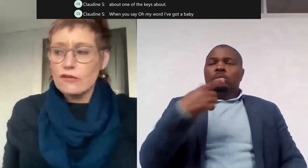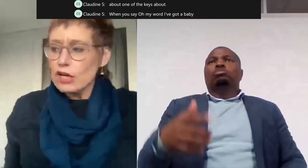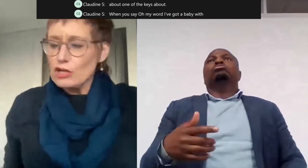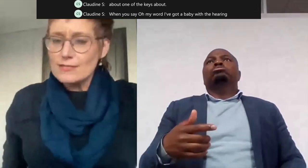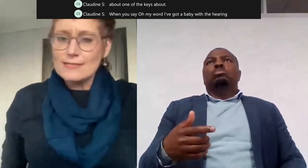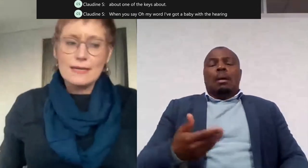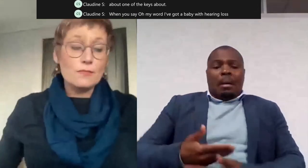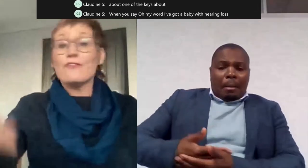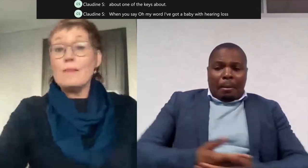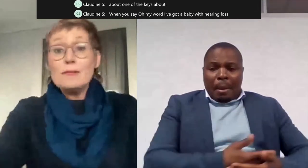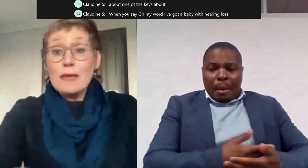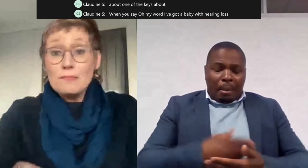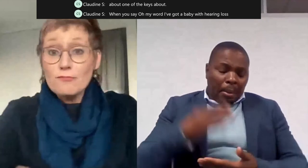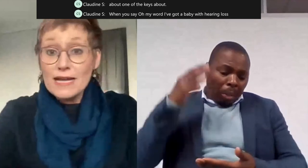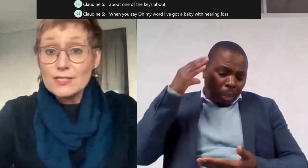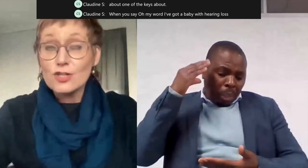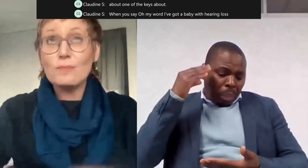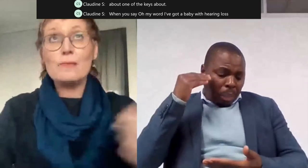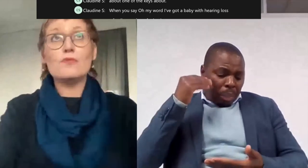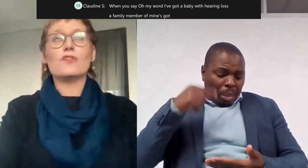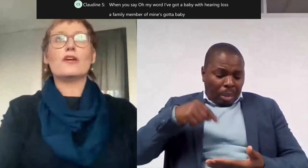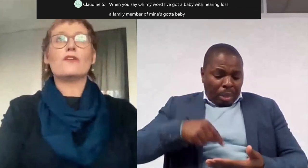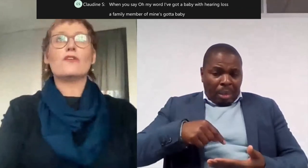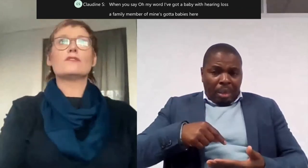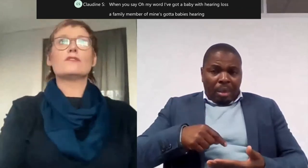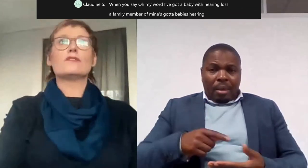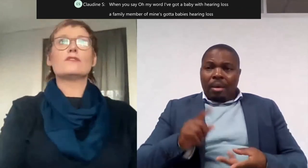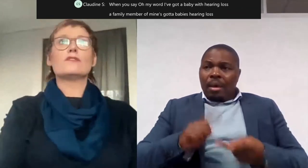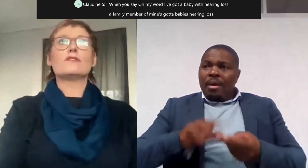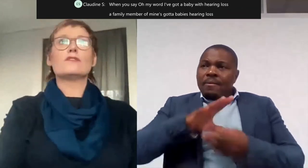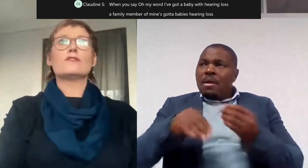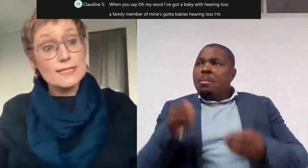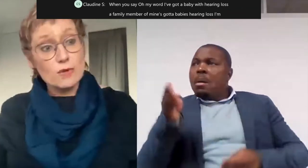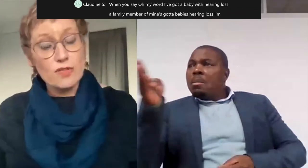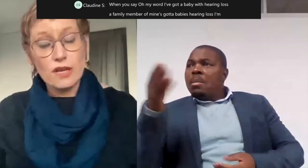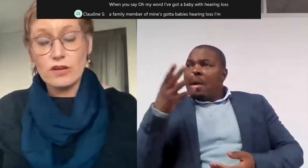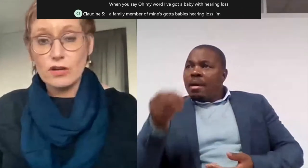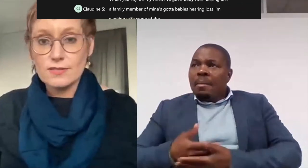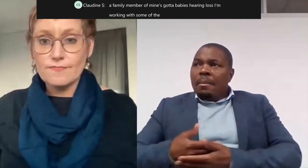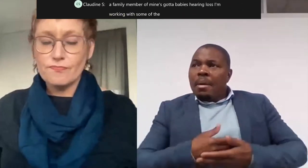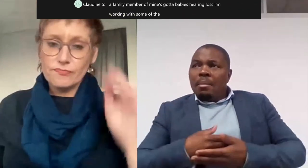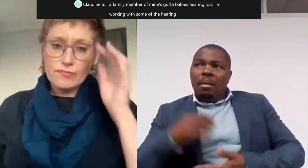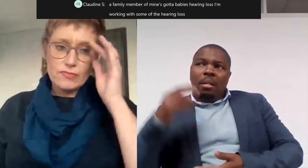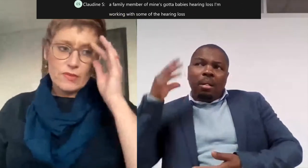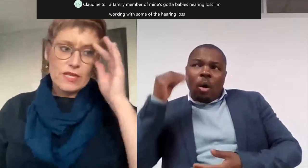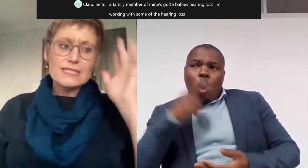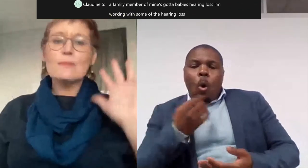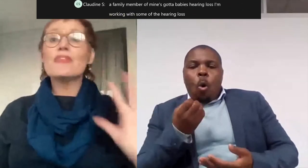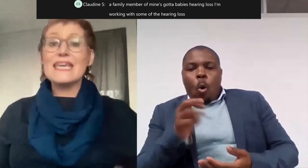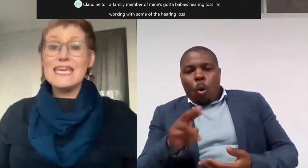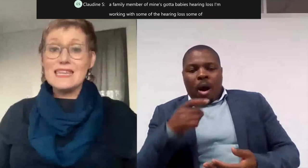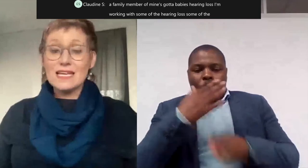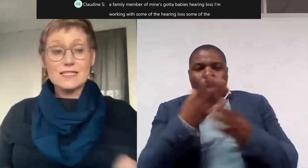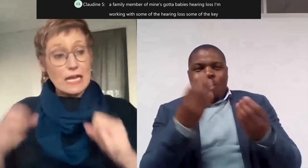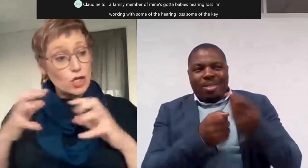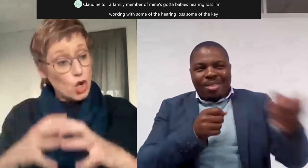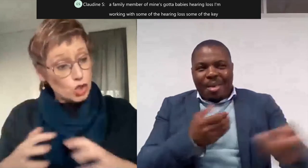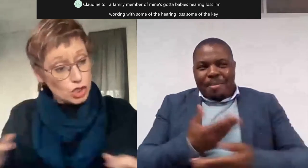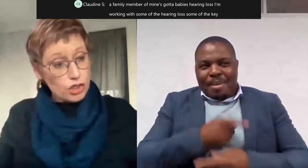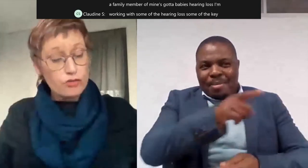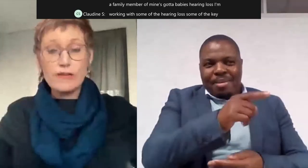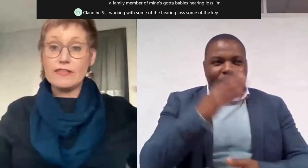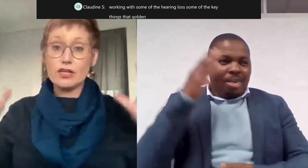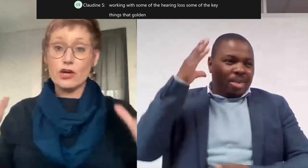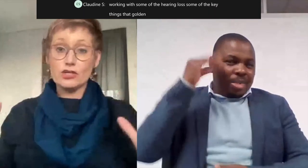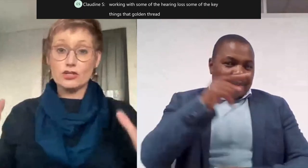baby with a hearing loss, a family member of mine's got a baby with a hearing loss, or I'm working with someone with a hearing loss. Some of the key things,